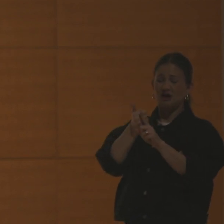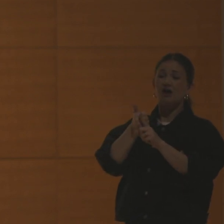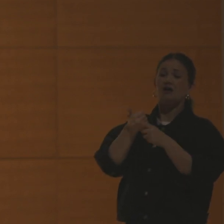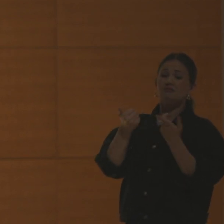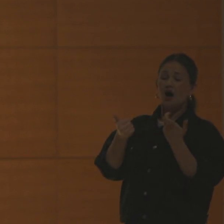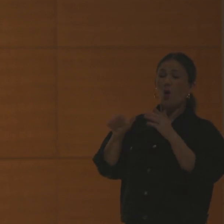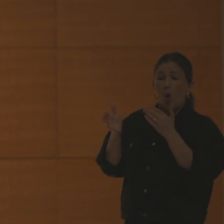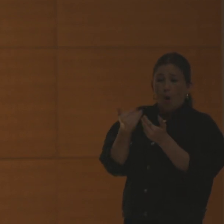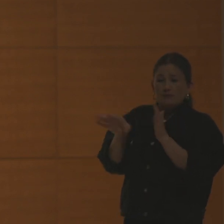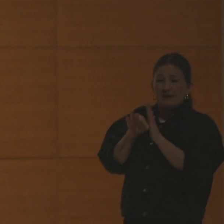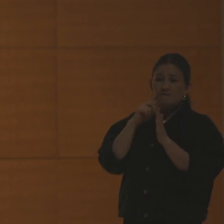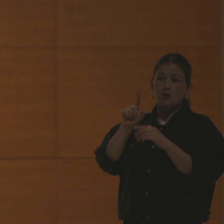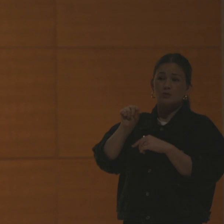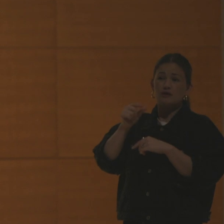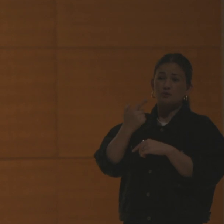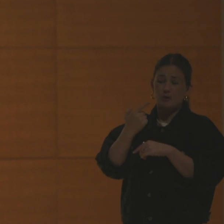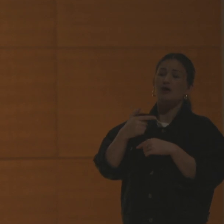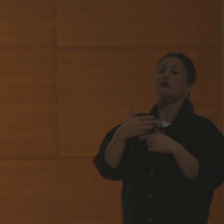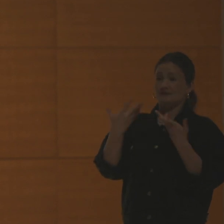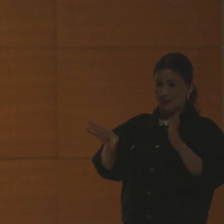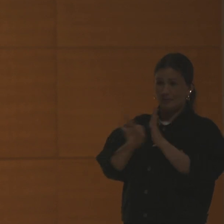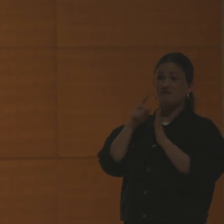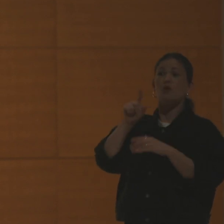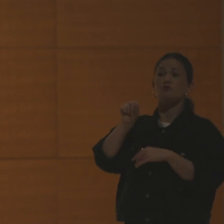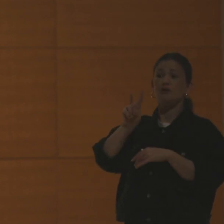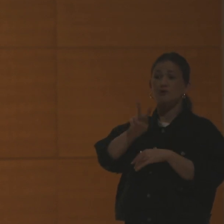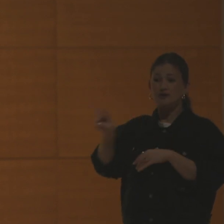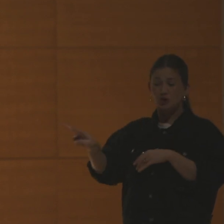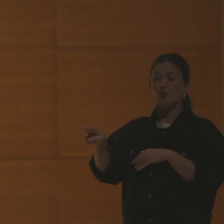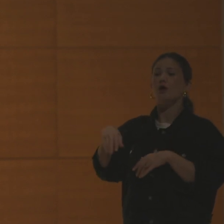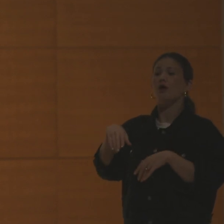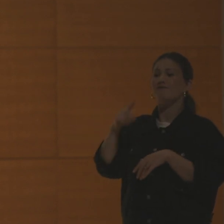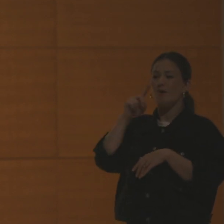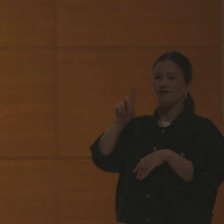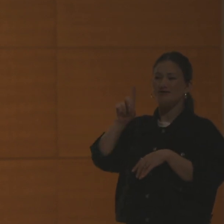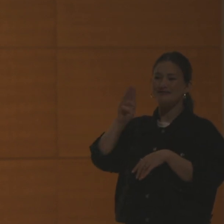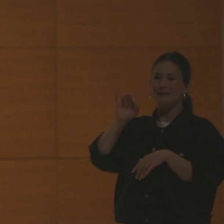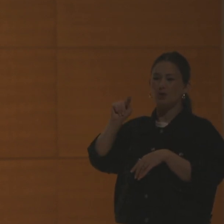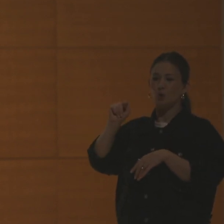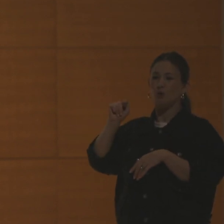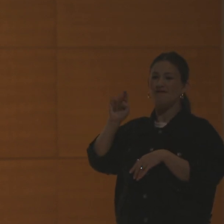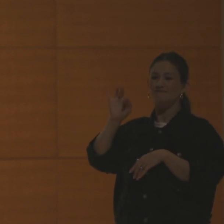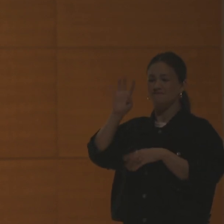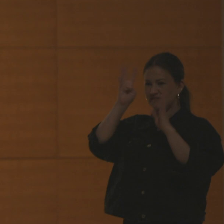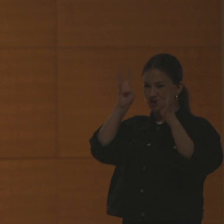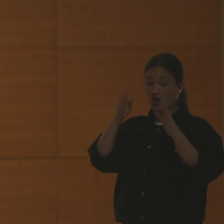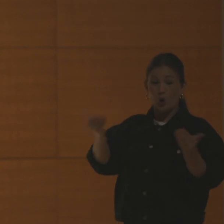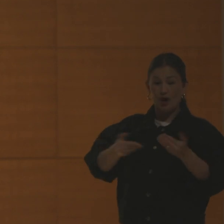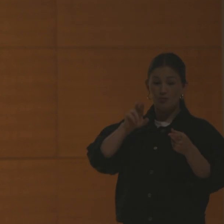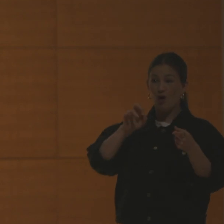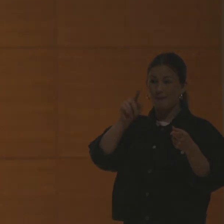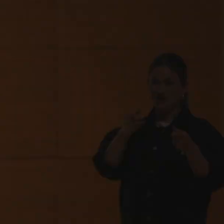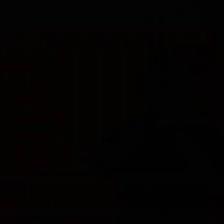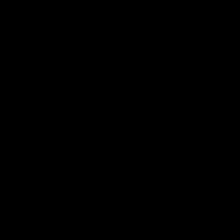for Fiction, and he's the winner of the 2022 Publishing Triangle Edmund White Award for Debut Fiction. Welcome, Robert and his